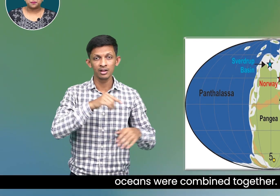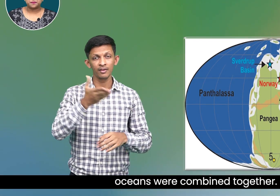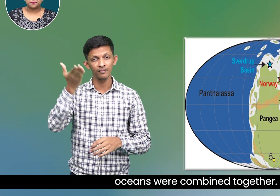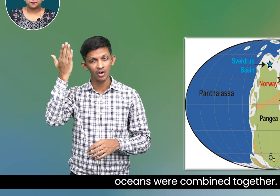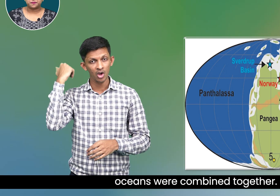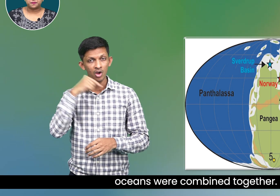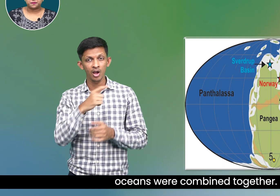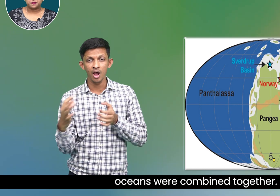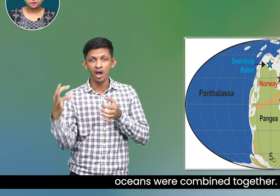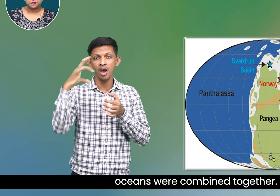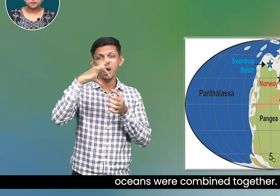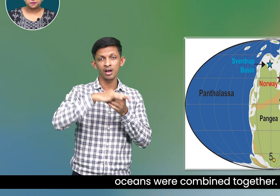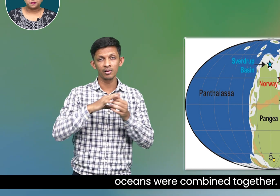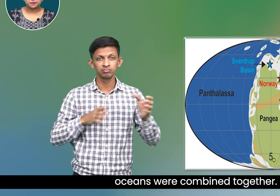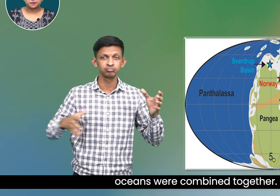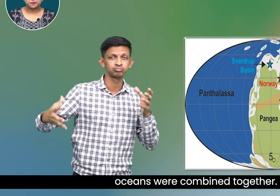together.